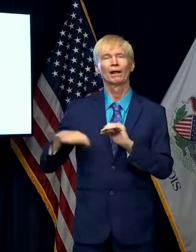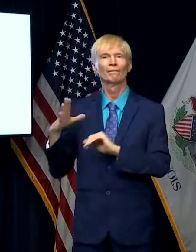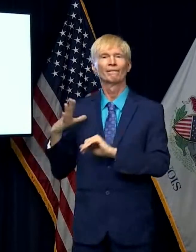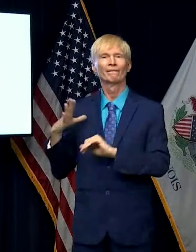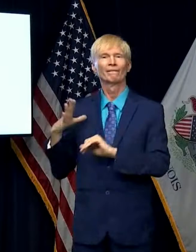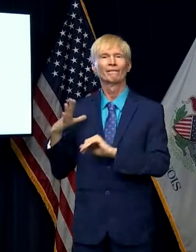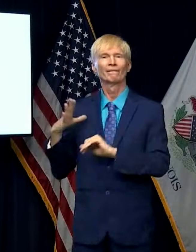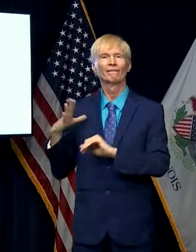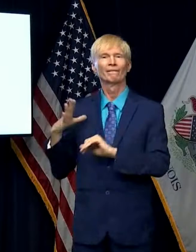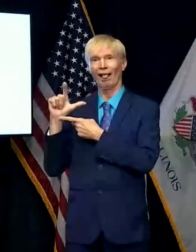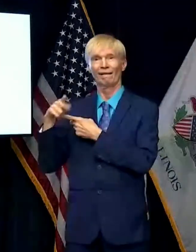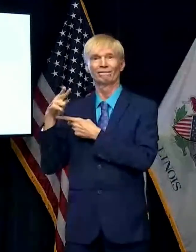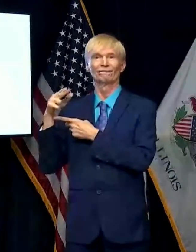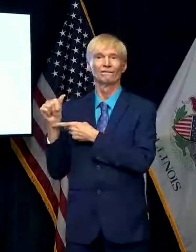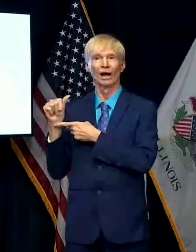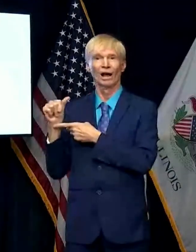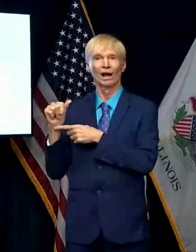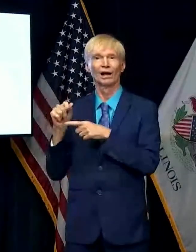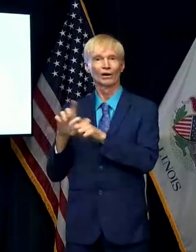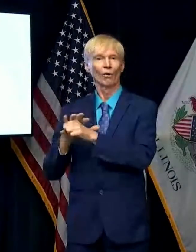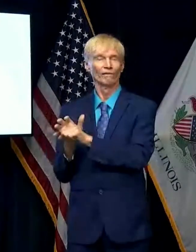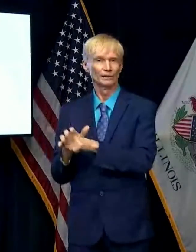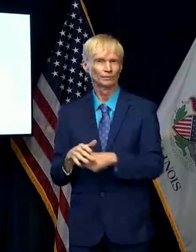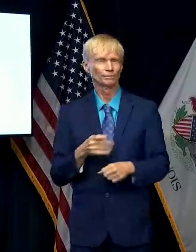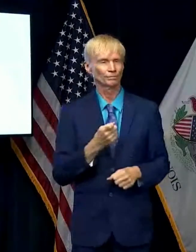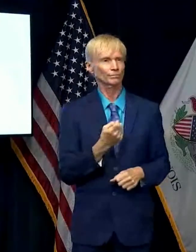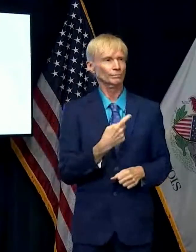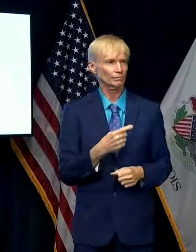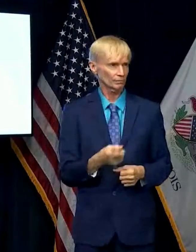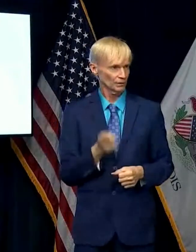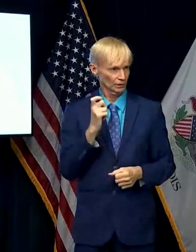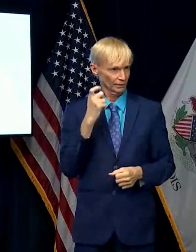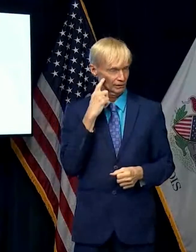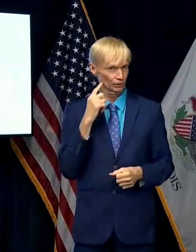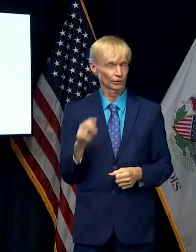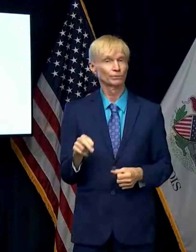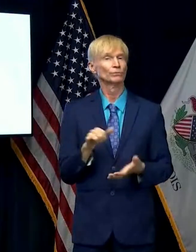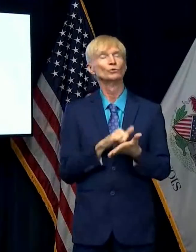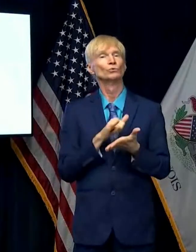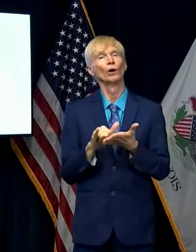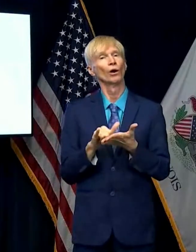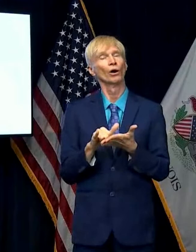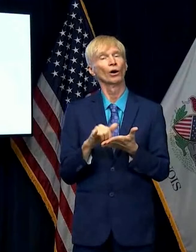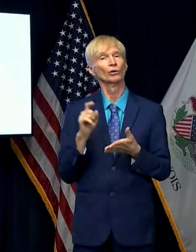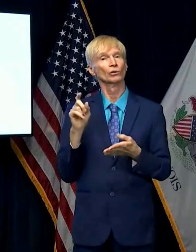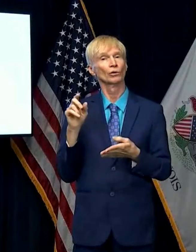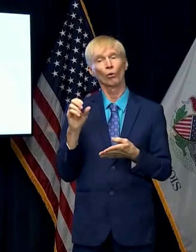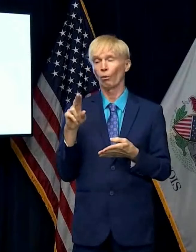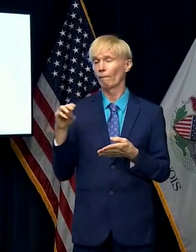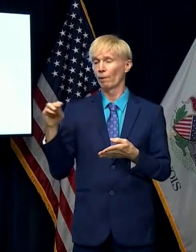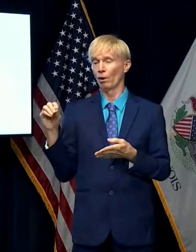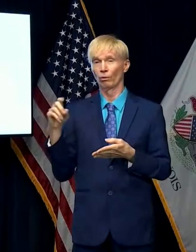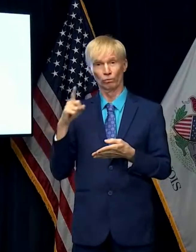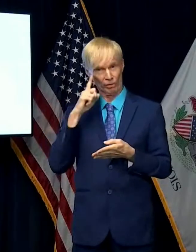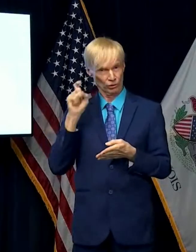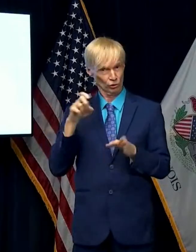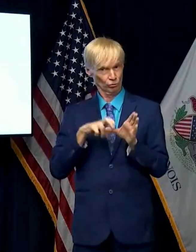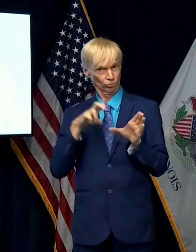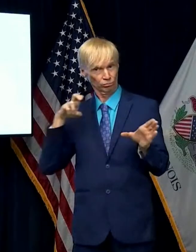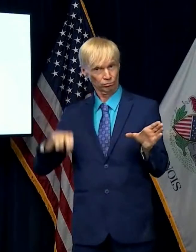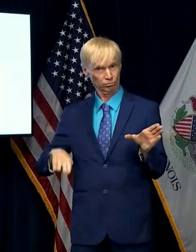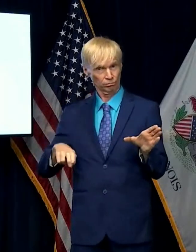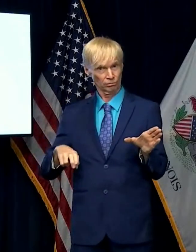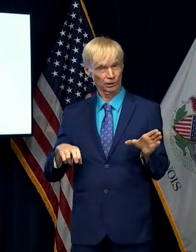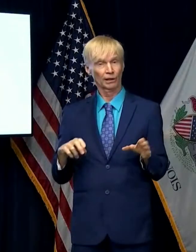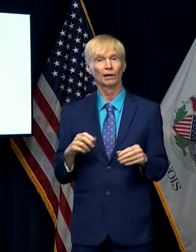Alpha variant. Governor, should New York Andrew Cuomo resign? And can you please also address the energy negotiations? You have